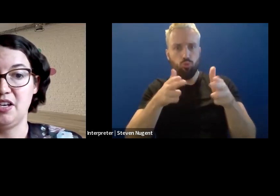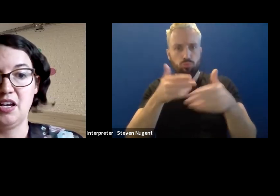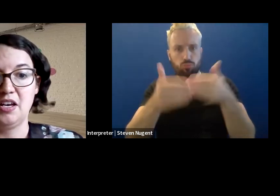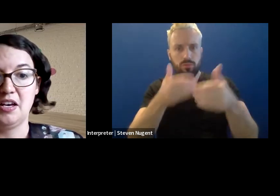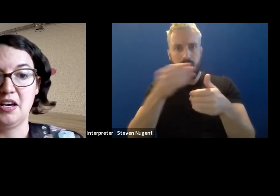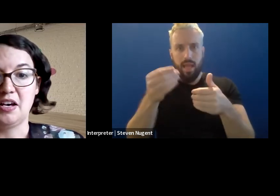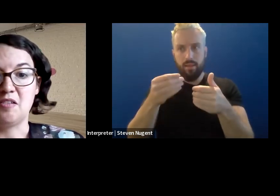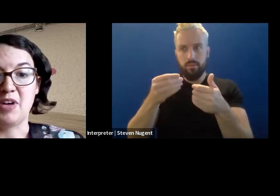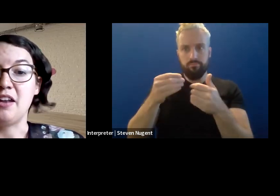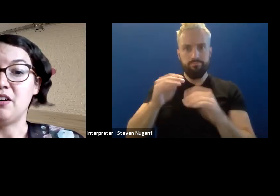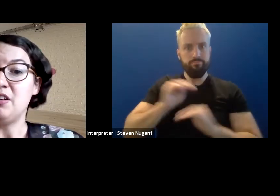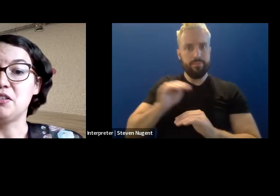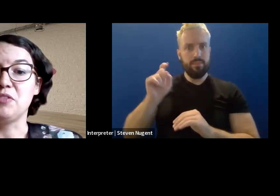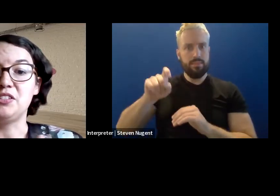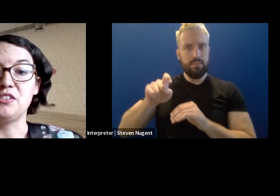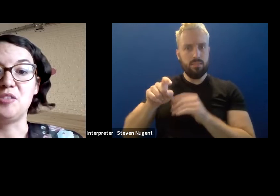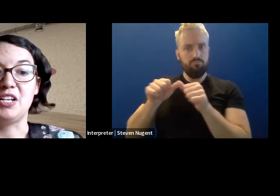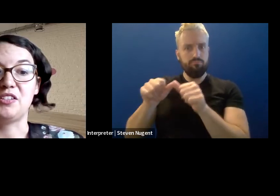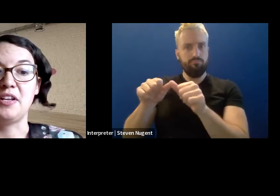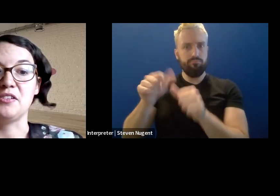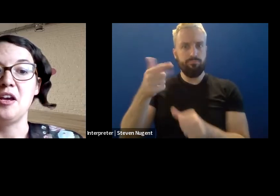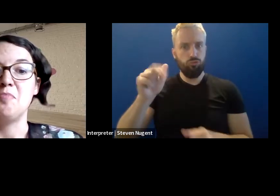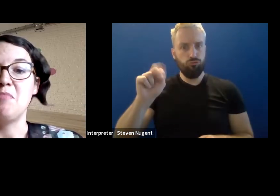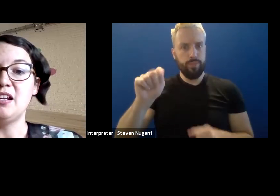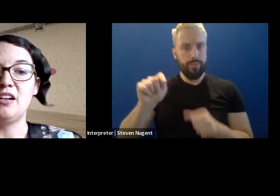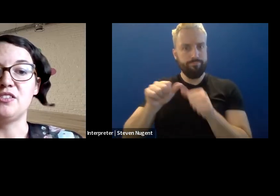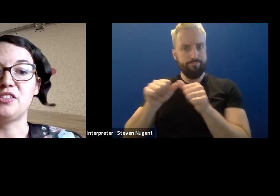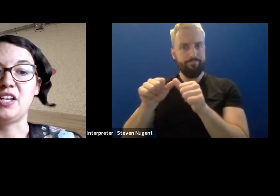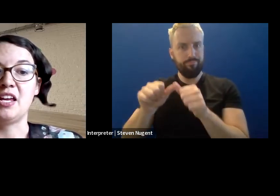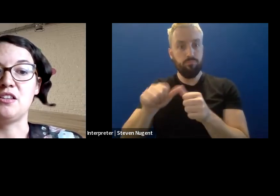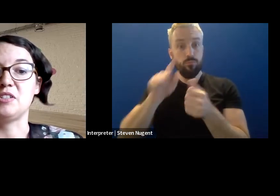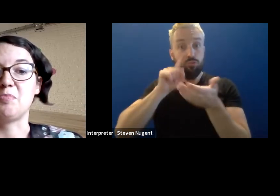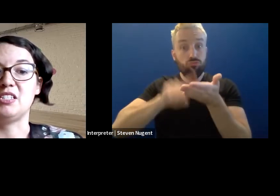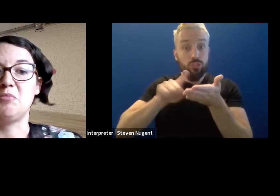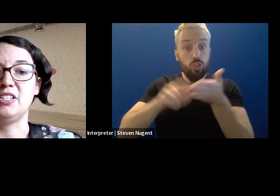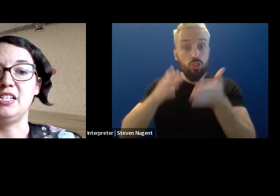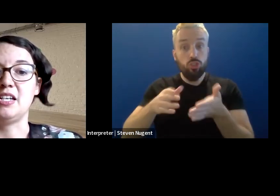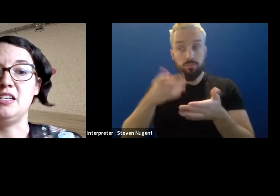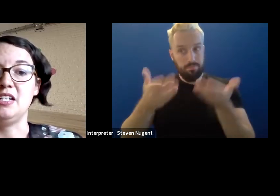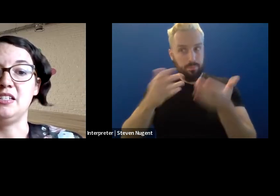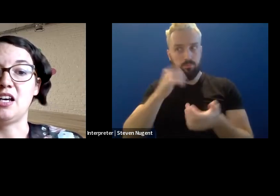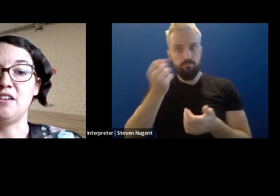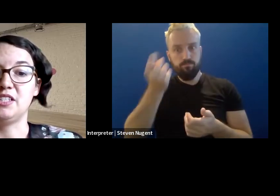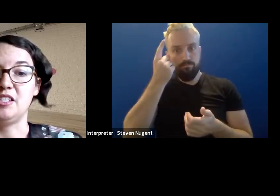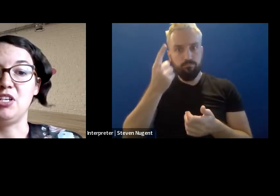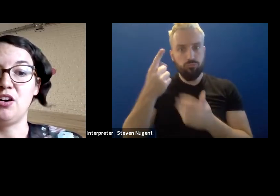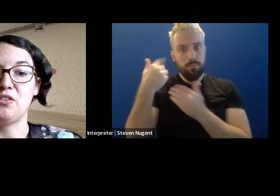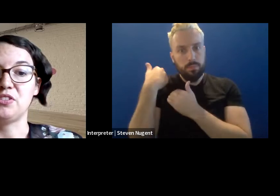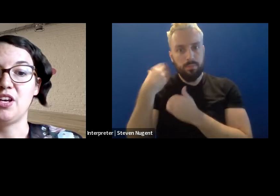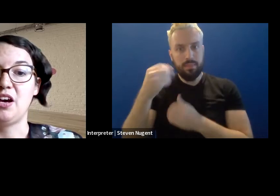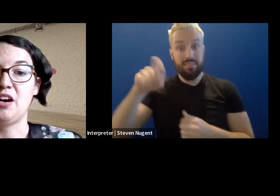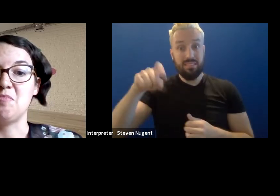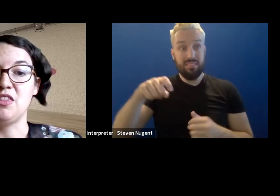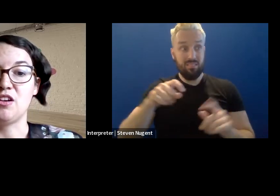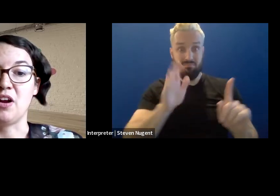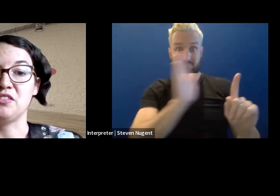continues. And also, research administrators may not understand the responsibilities and needs of the